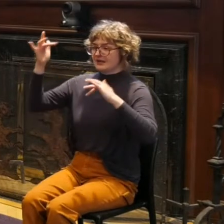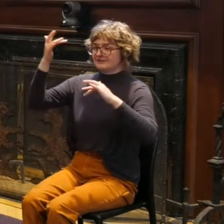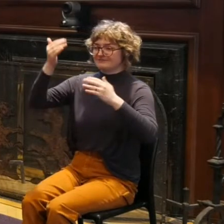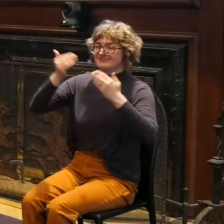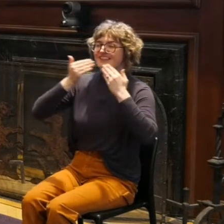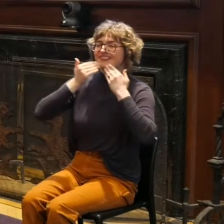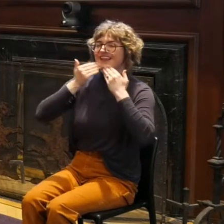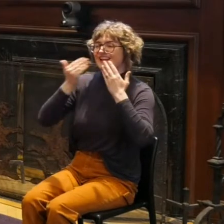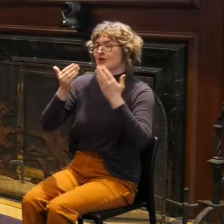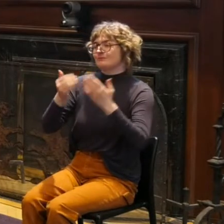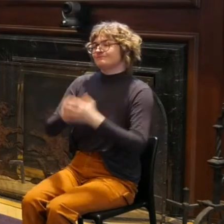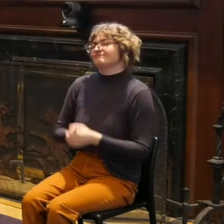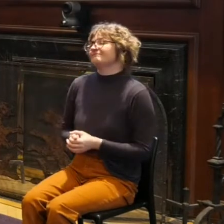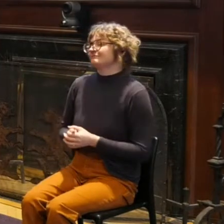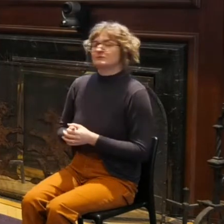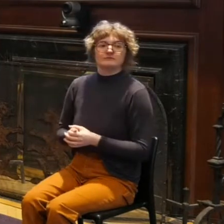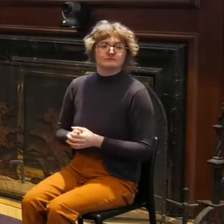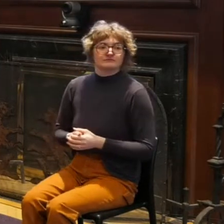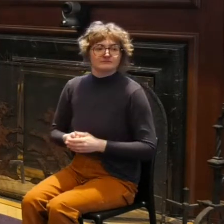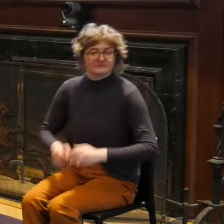Thank you.